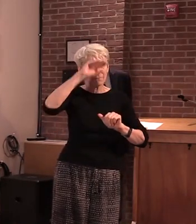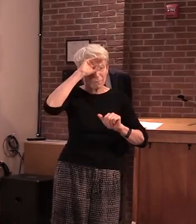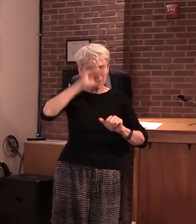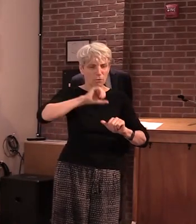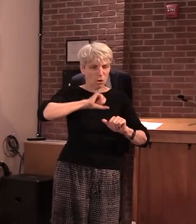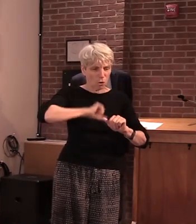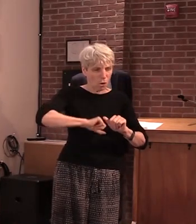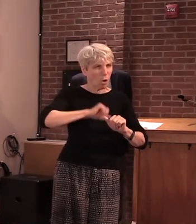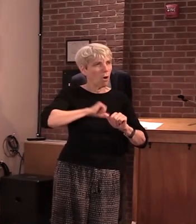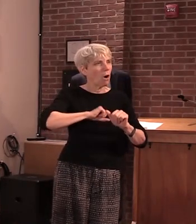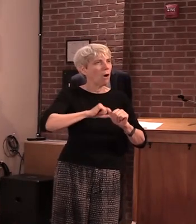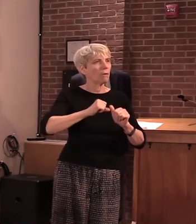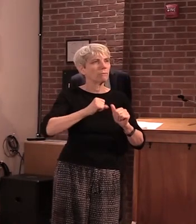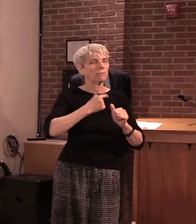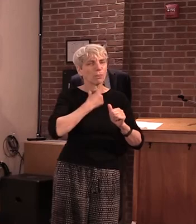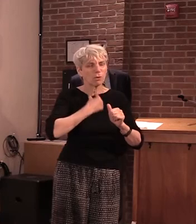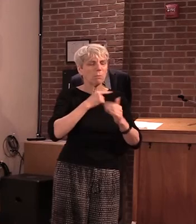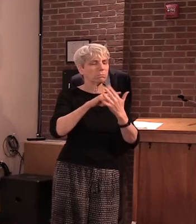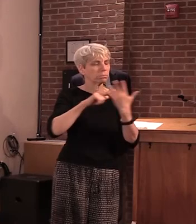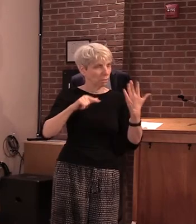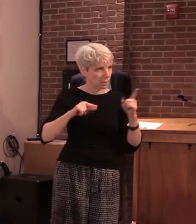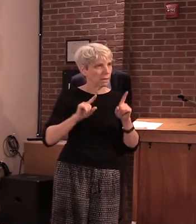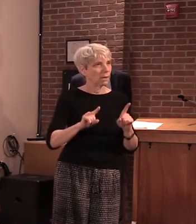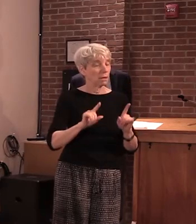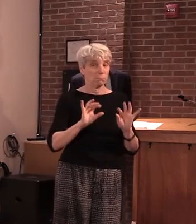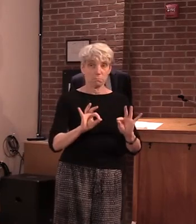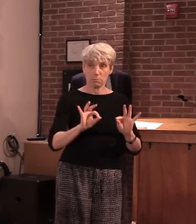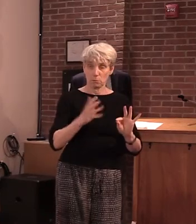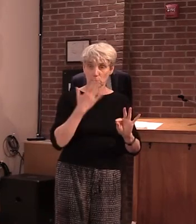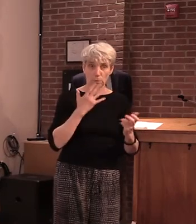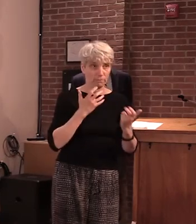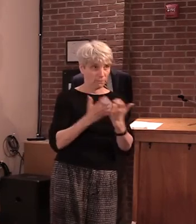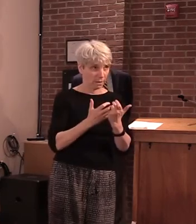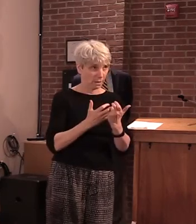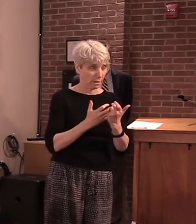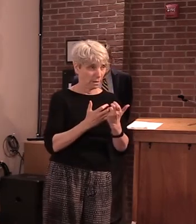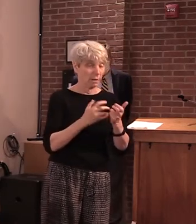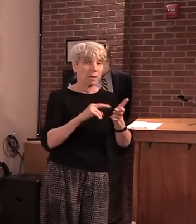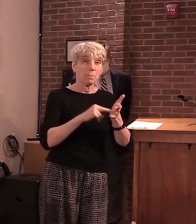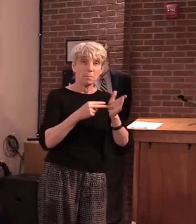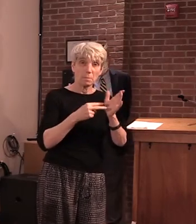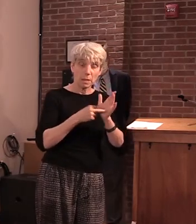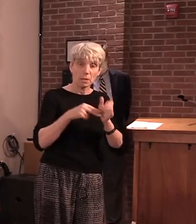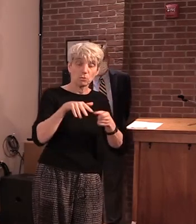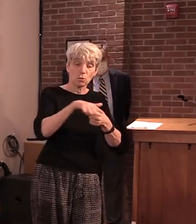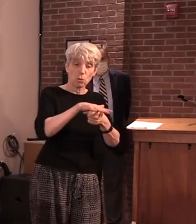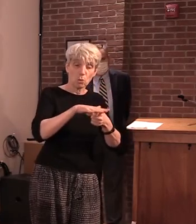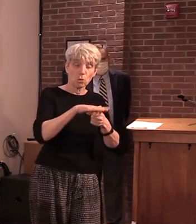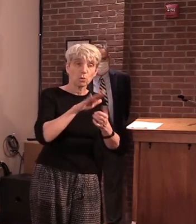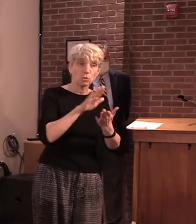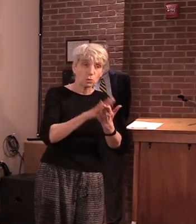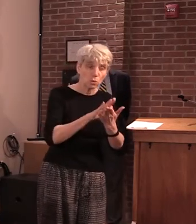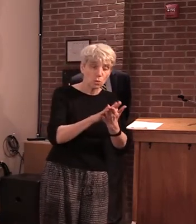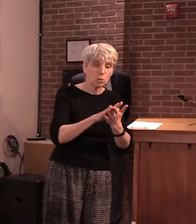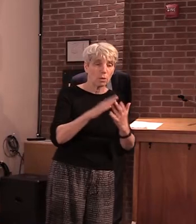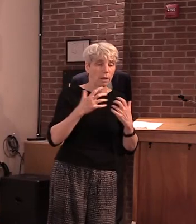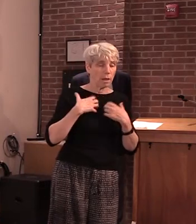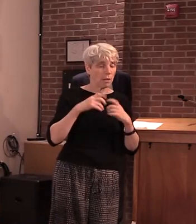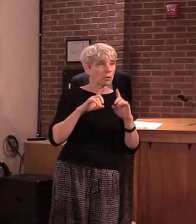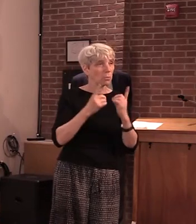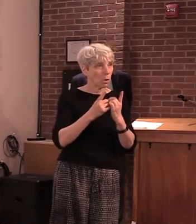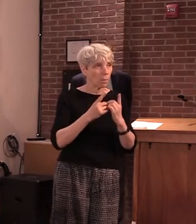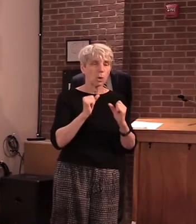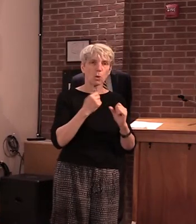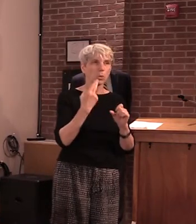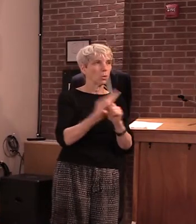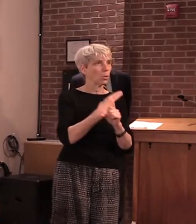for a local school and a health department to impact what's going on in terms of spread of